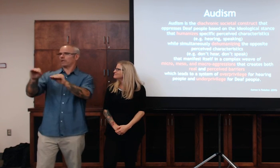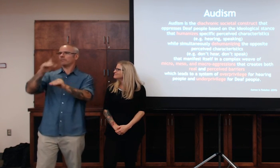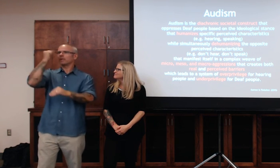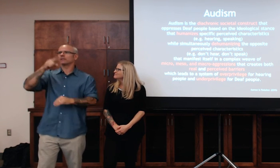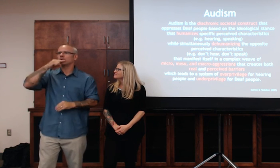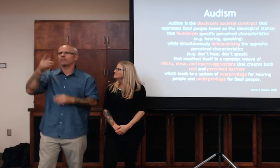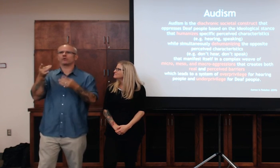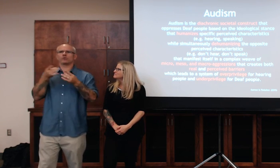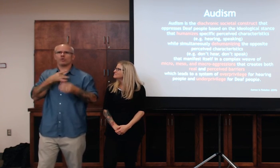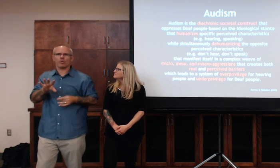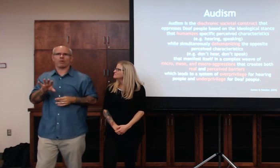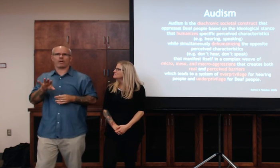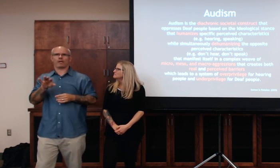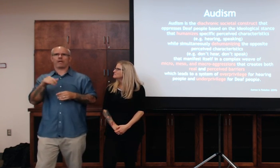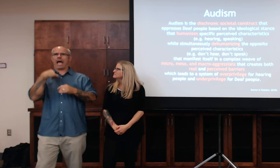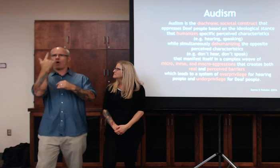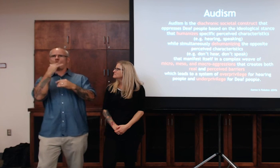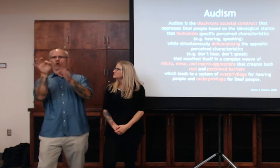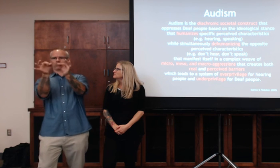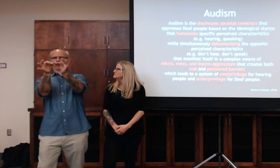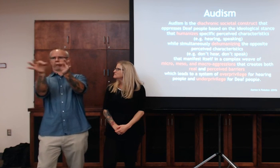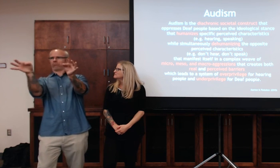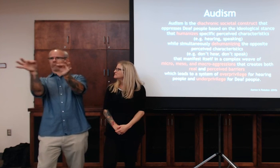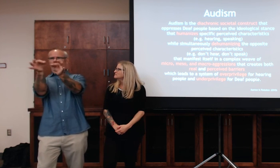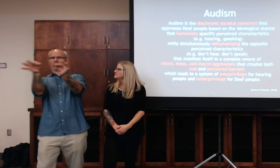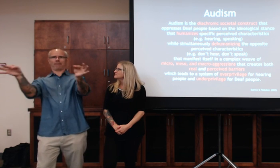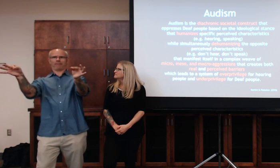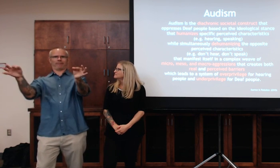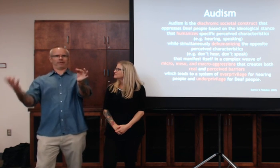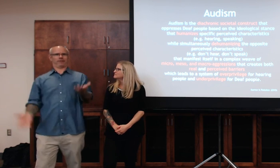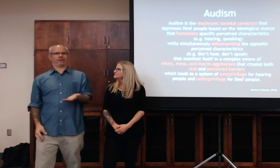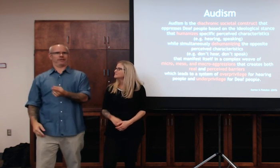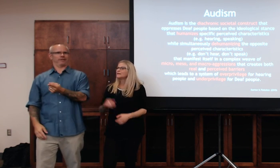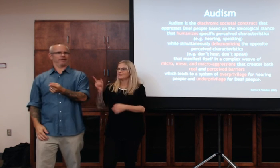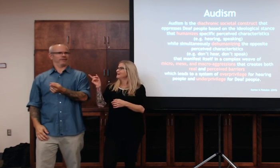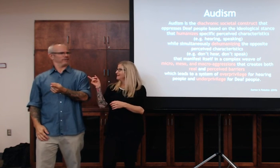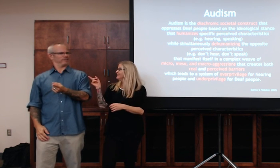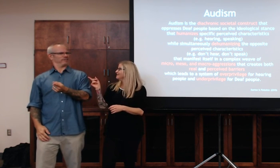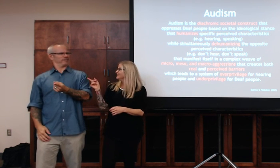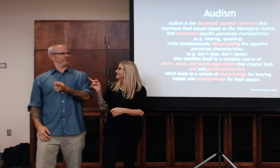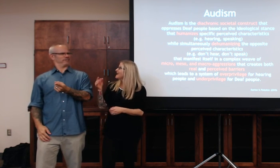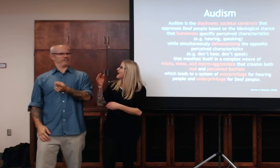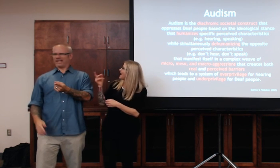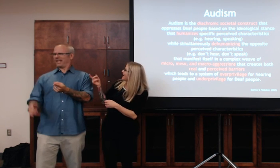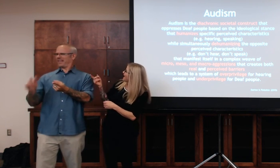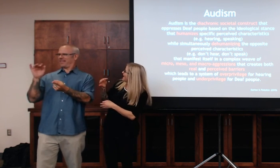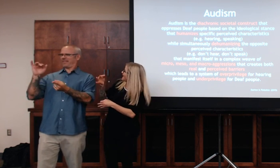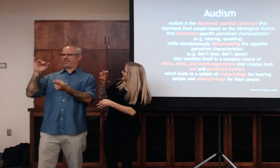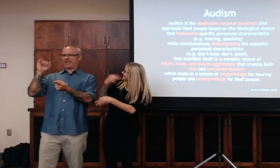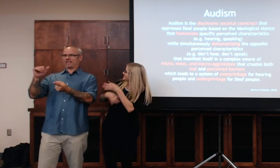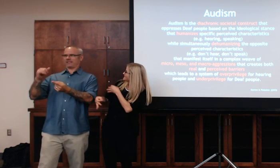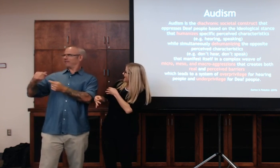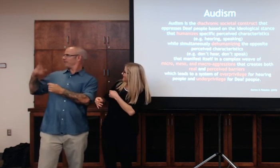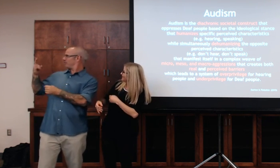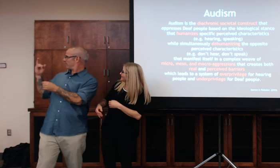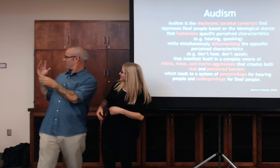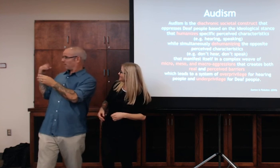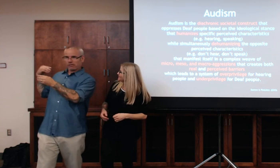And we won't do that because, you know what, hearing people don't like the aesthetics of the captioning on the screen. It, you know, and